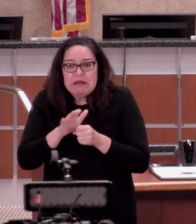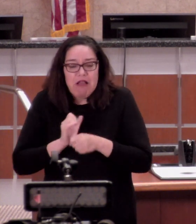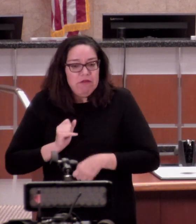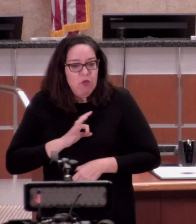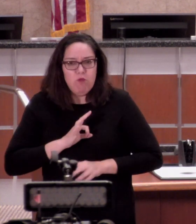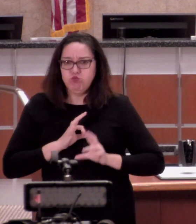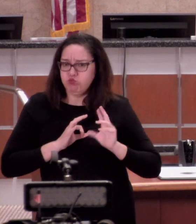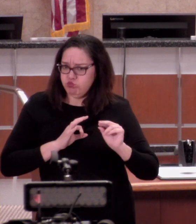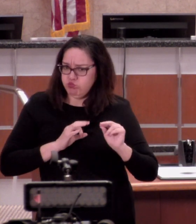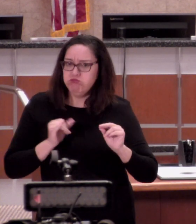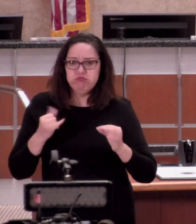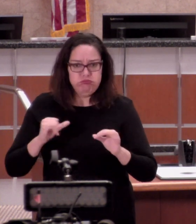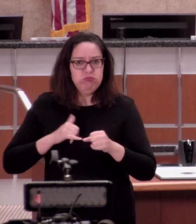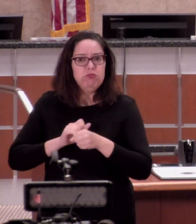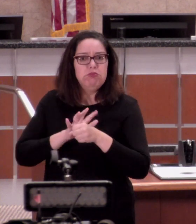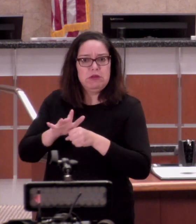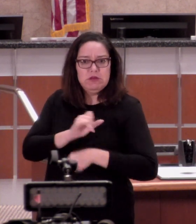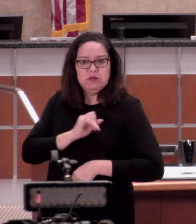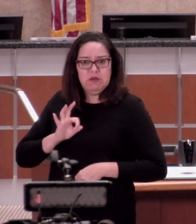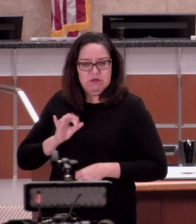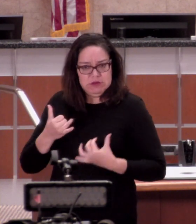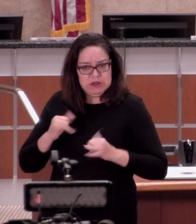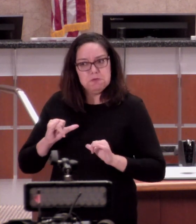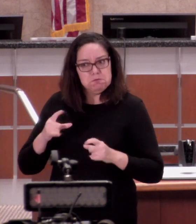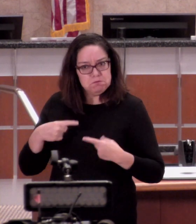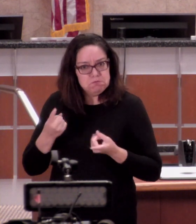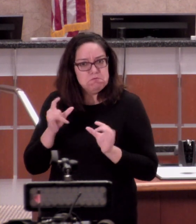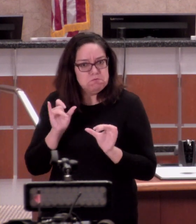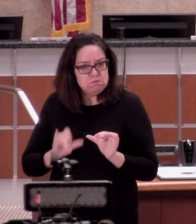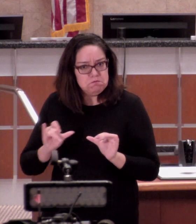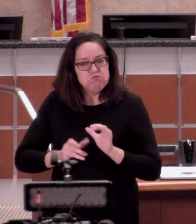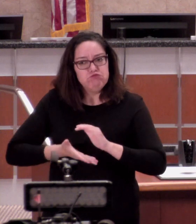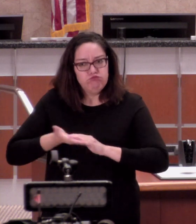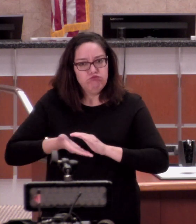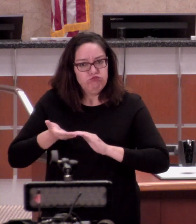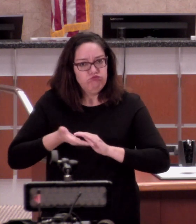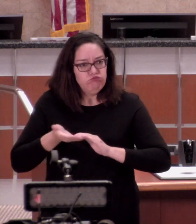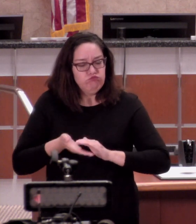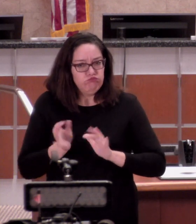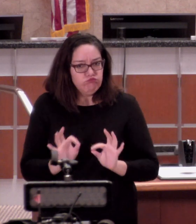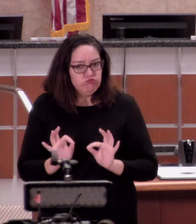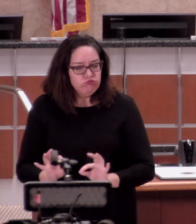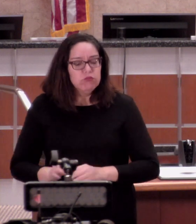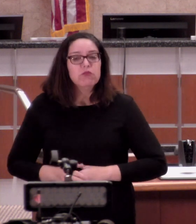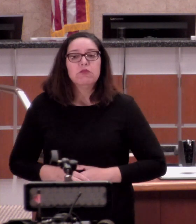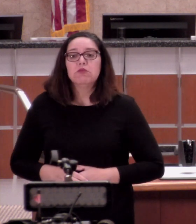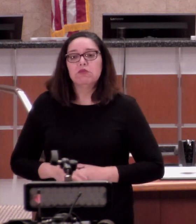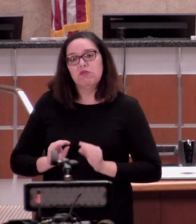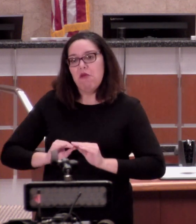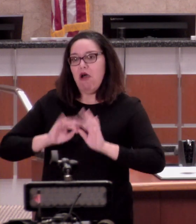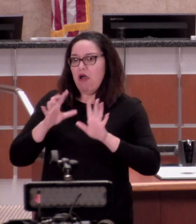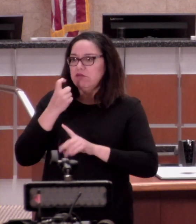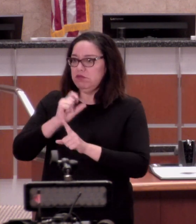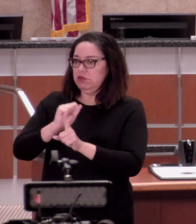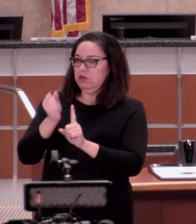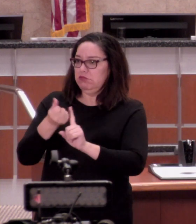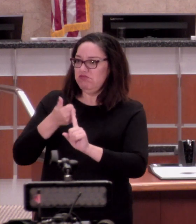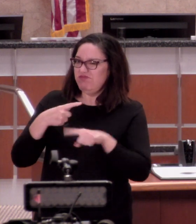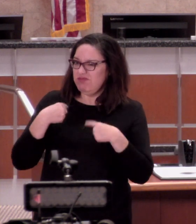is basically business as usual so far. Obviously, this is an ongoing situation, and we're